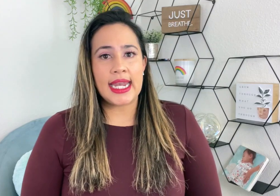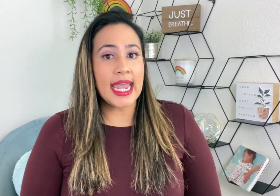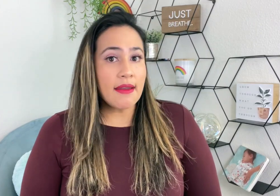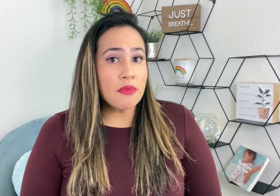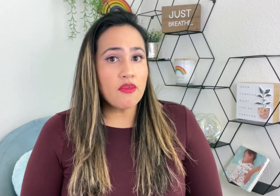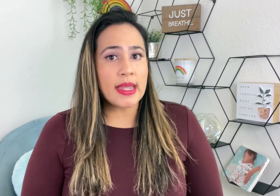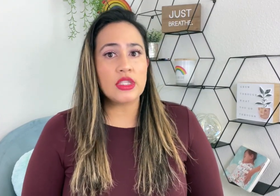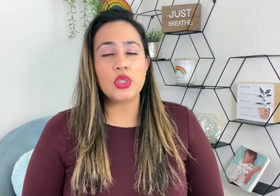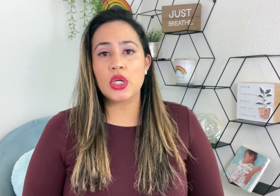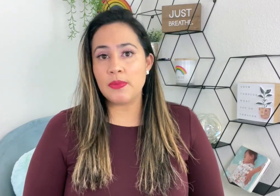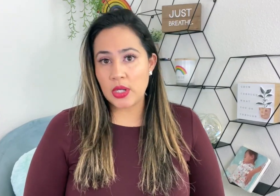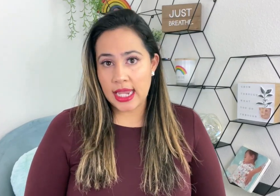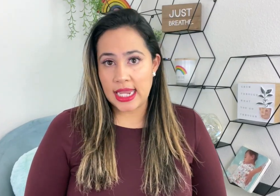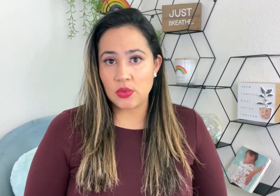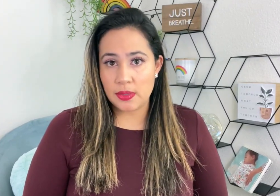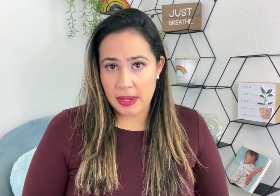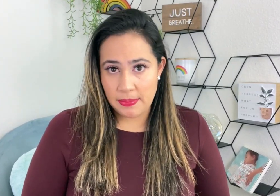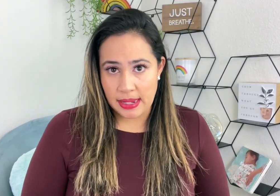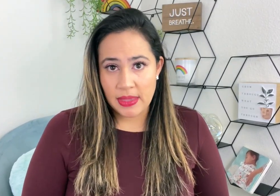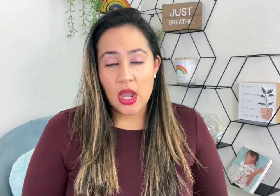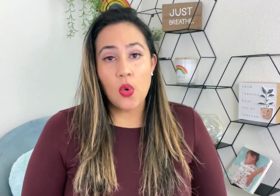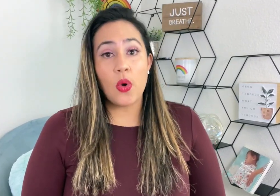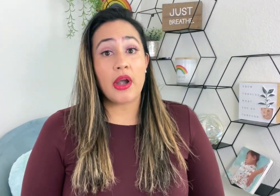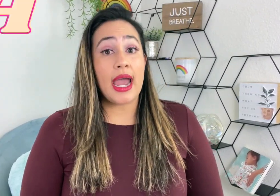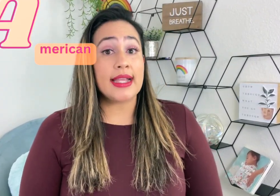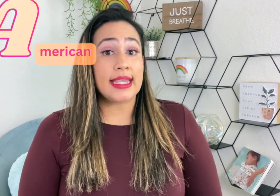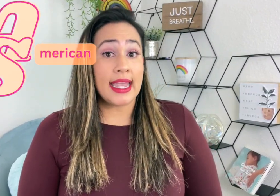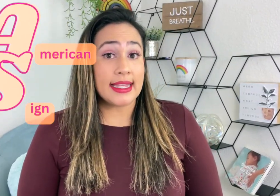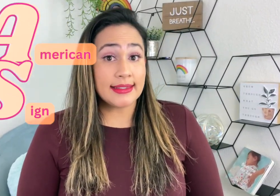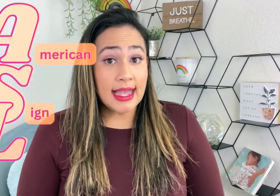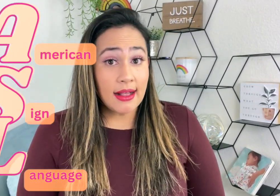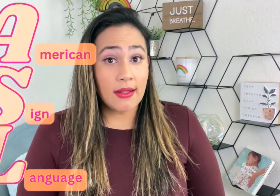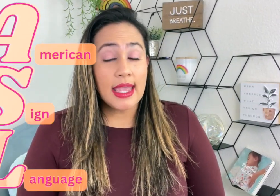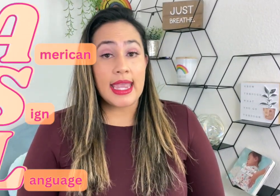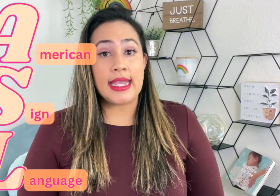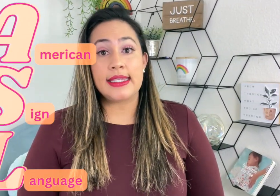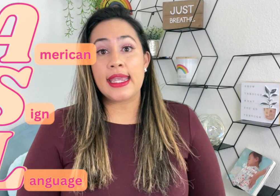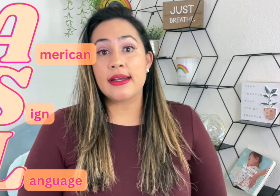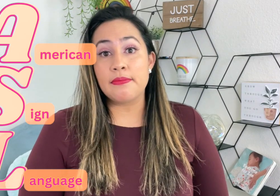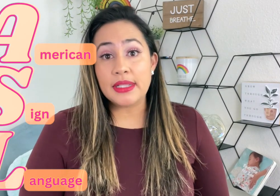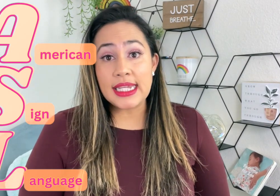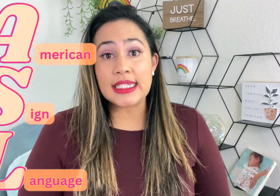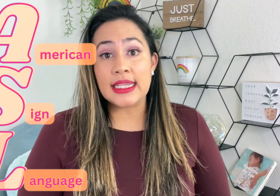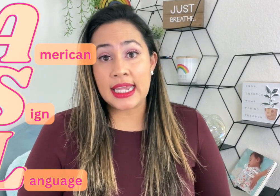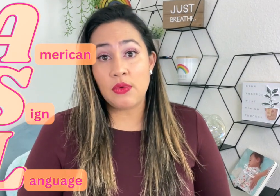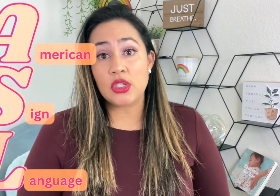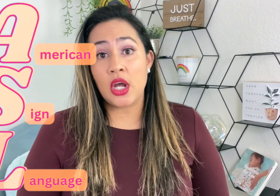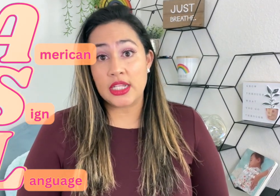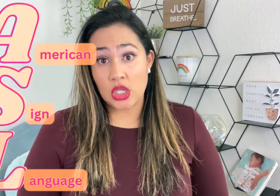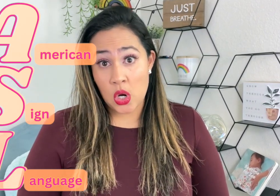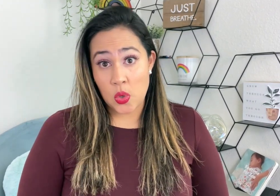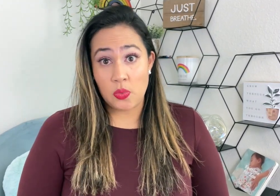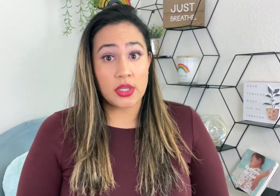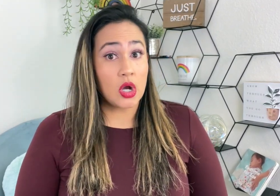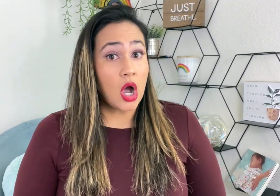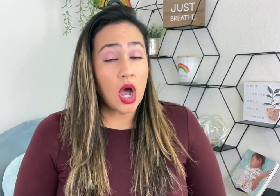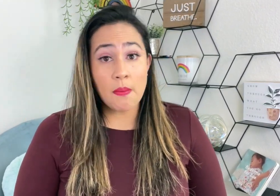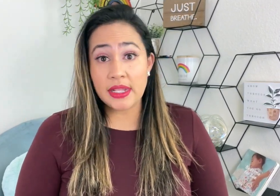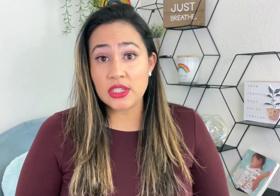hand movements to communicate with baby, whereas ASL is a complete language on its own with a complex